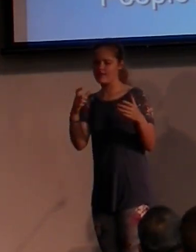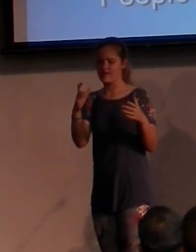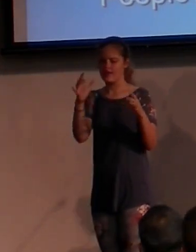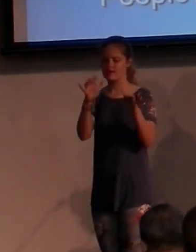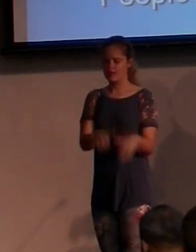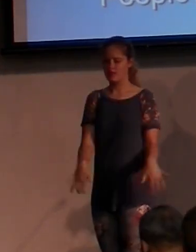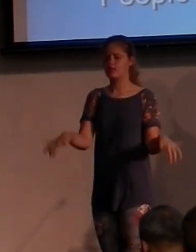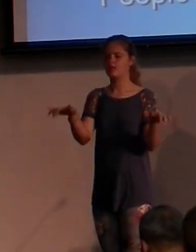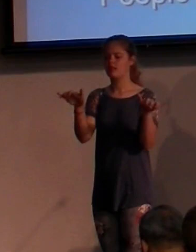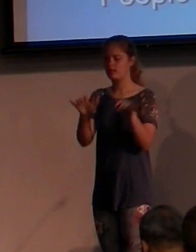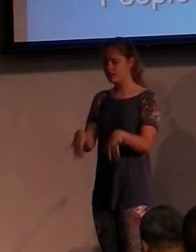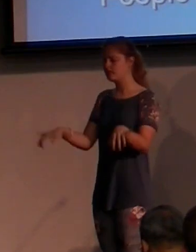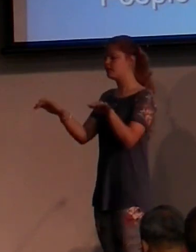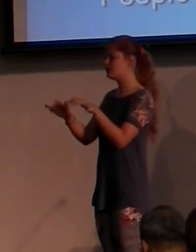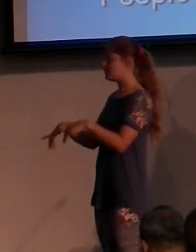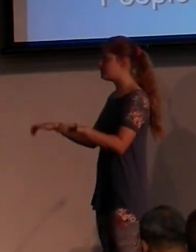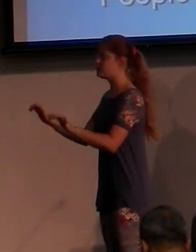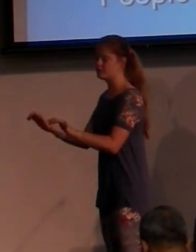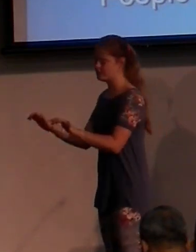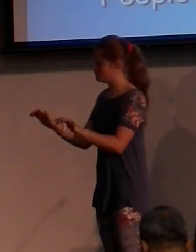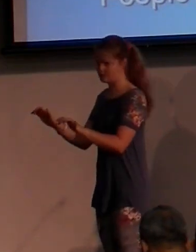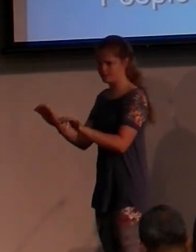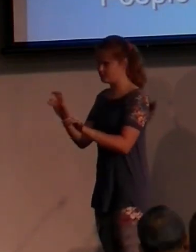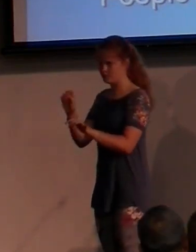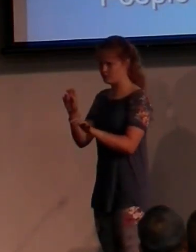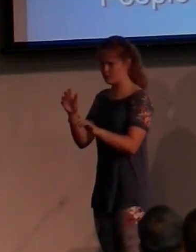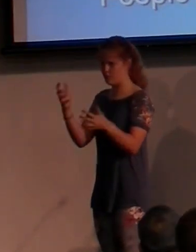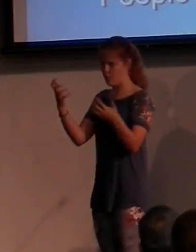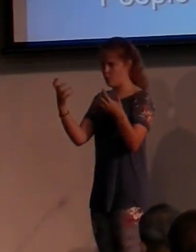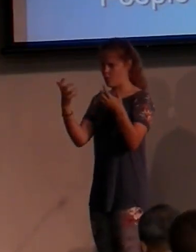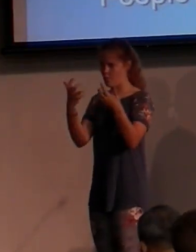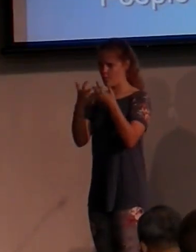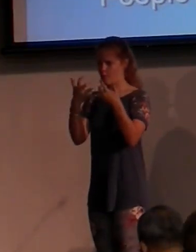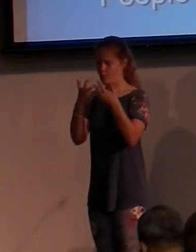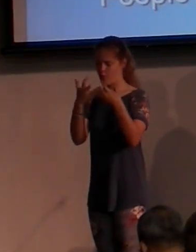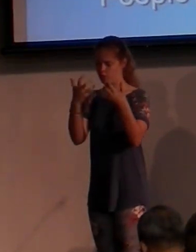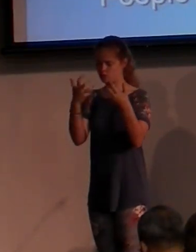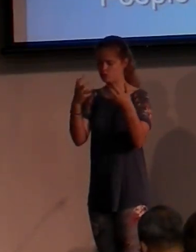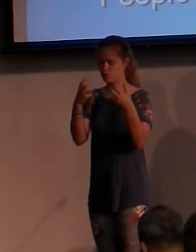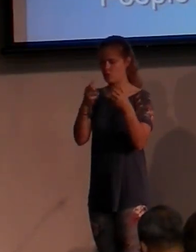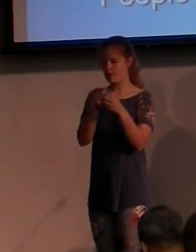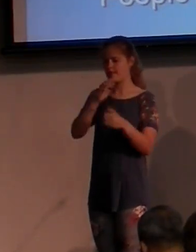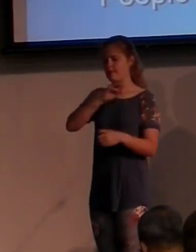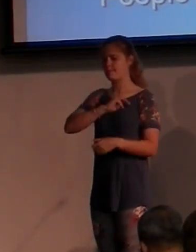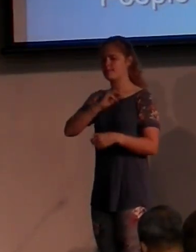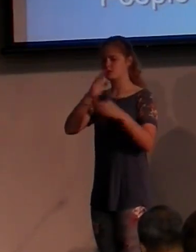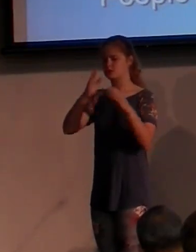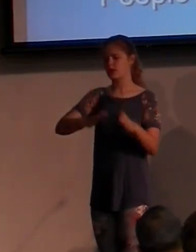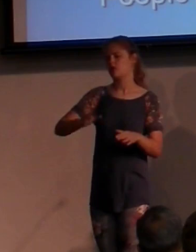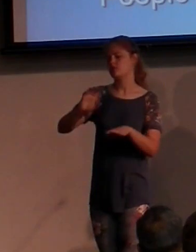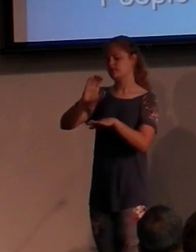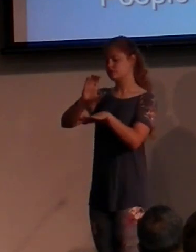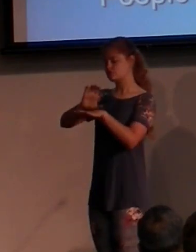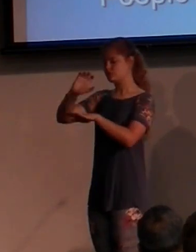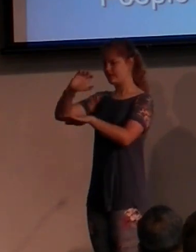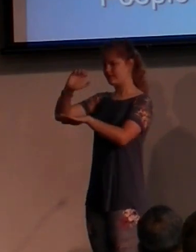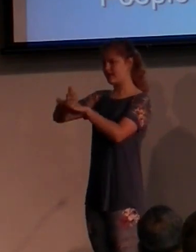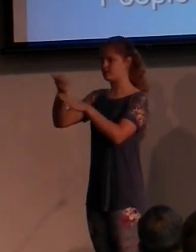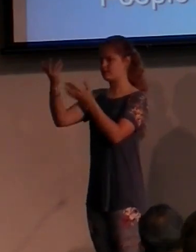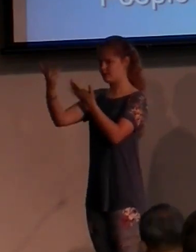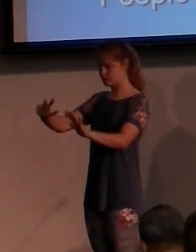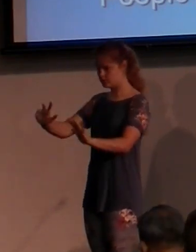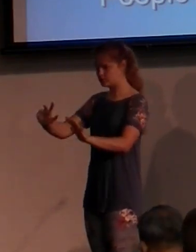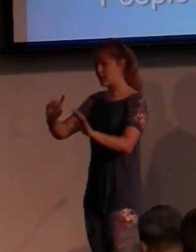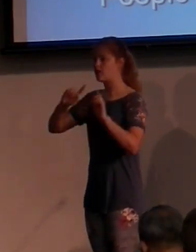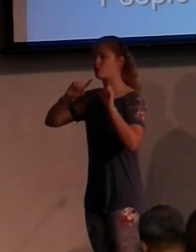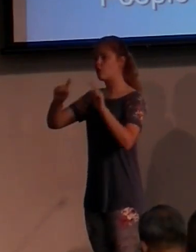same trip everywhere we go. We're partnering with missionaries and congregations that are established, and we're going there to help them